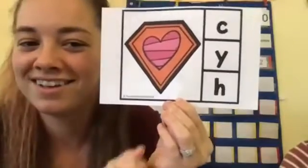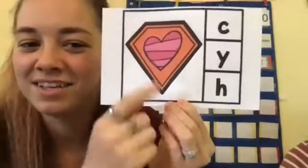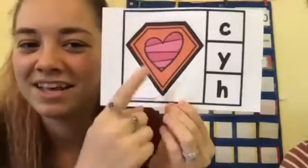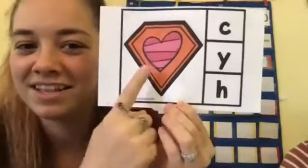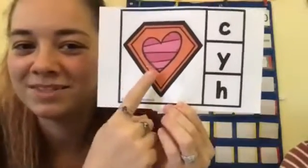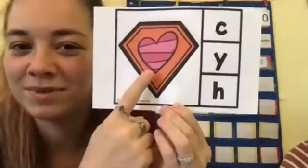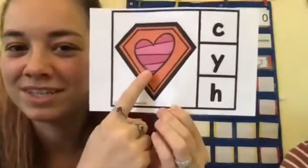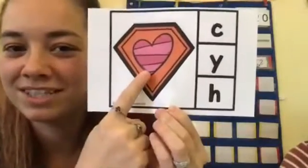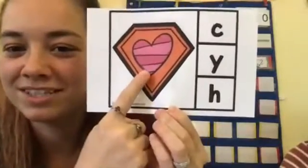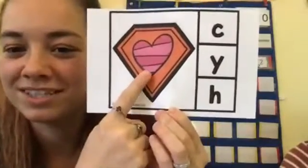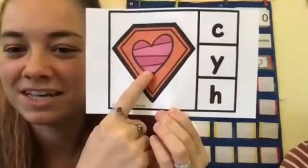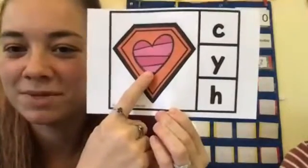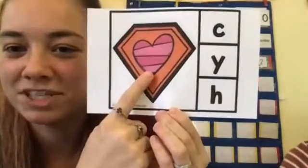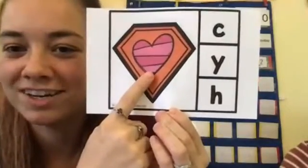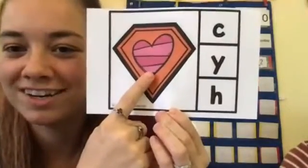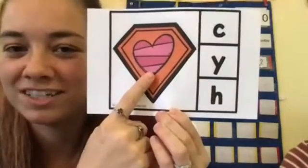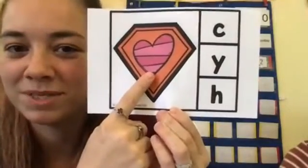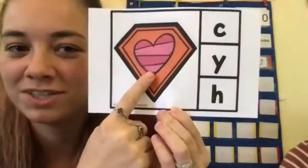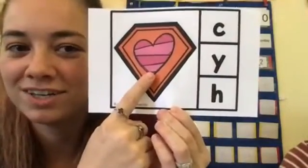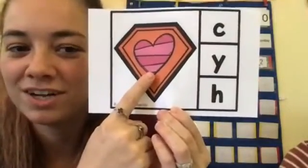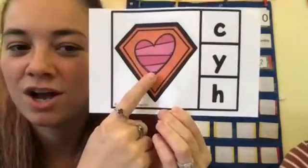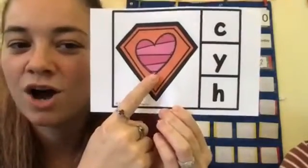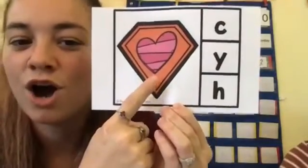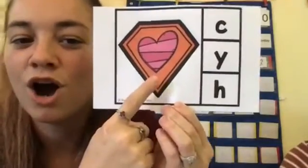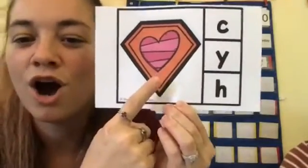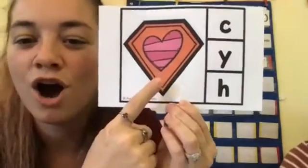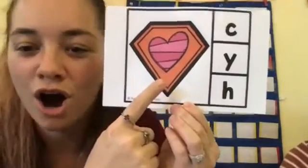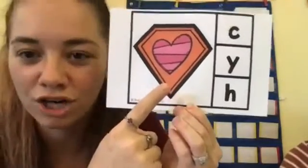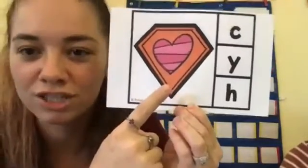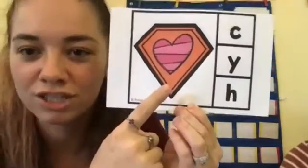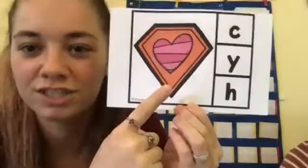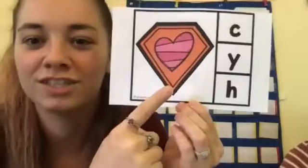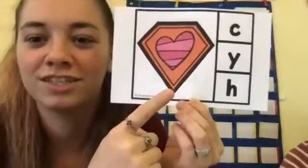And this image here, this picture, heart.